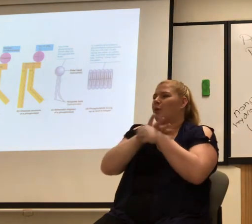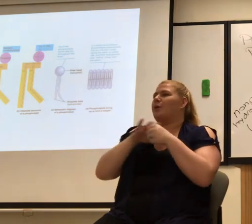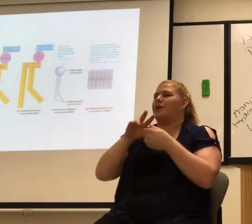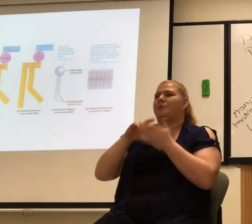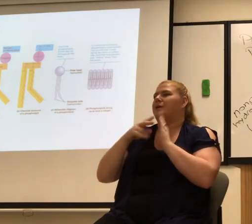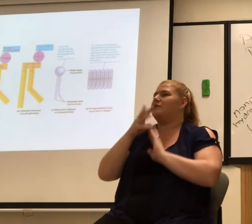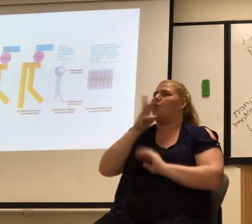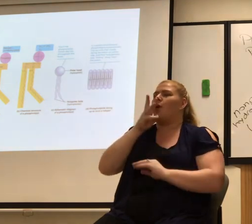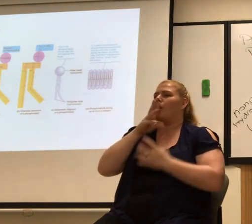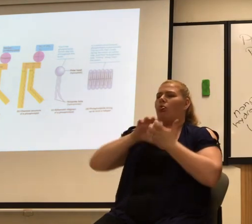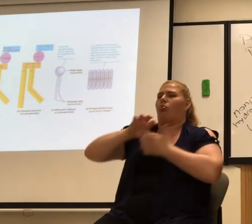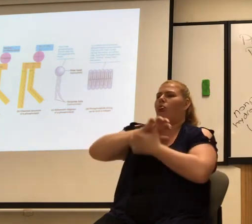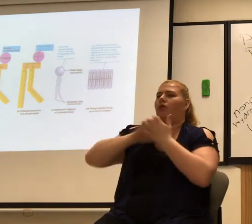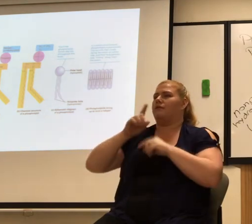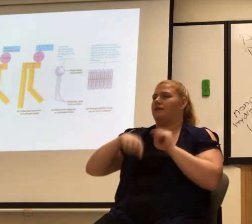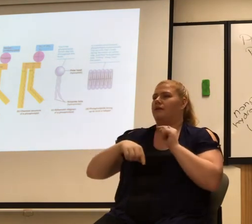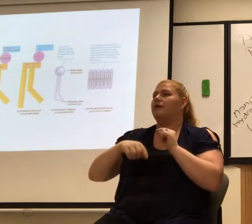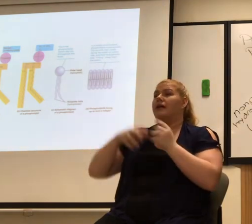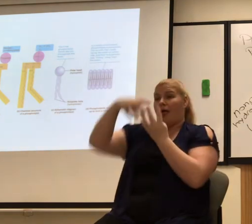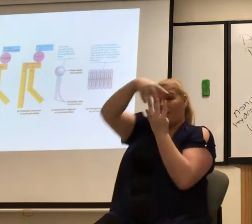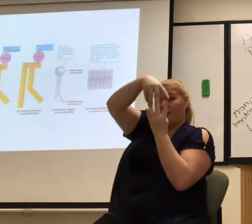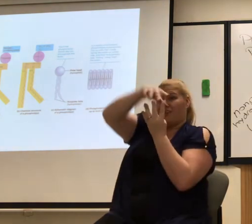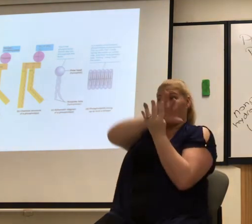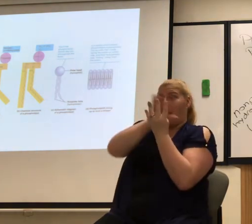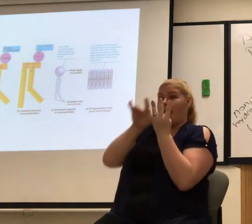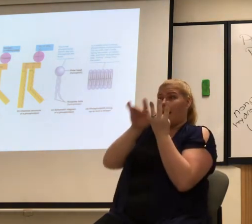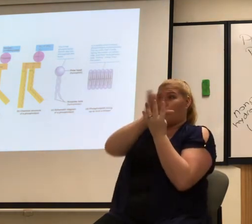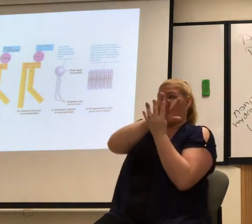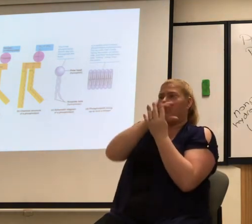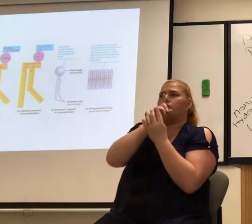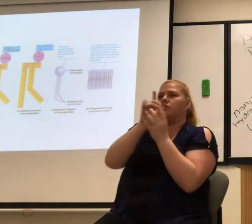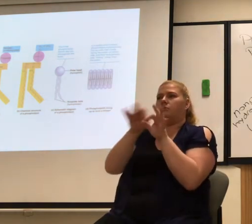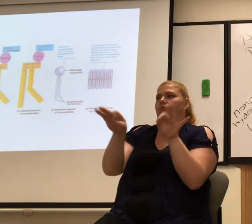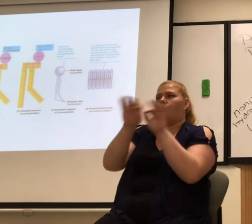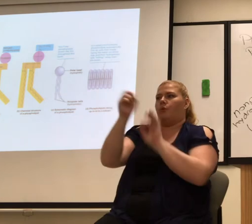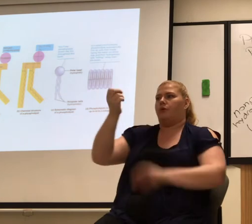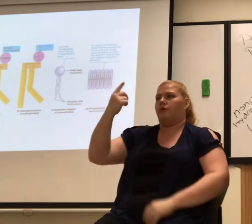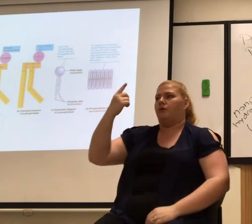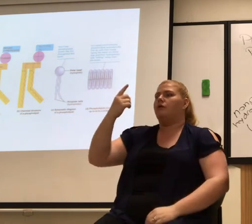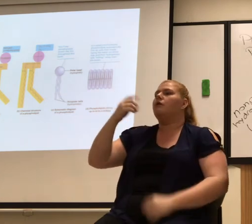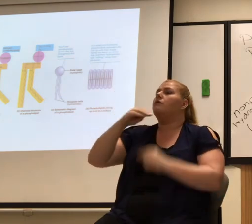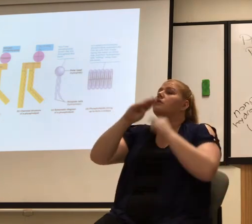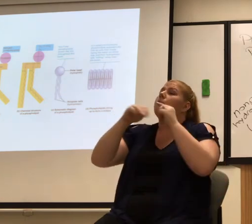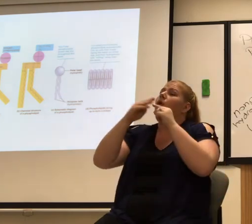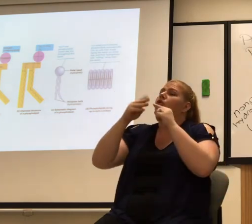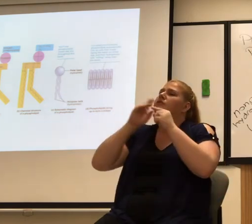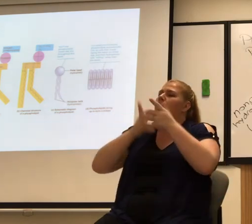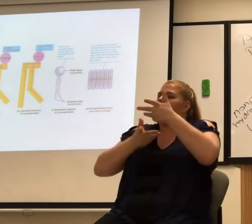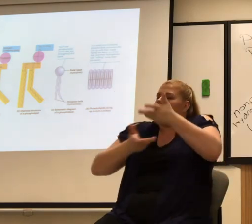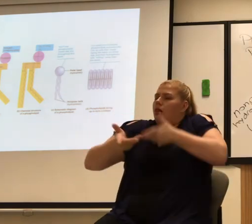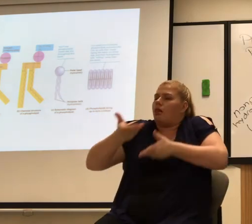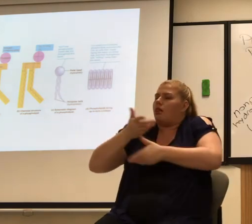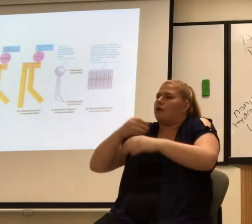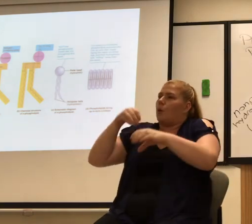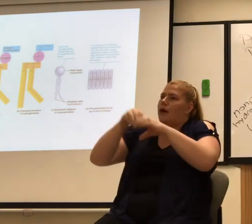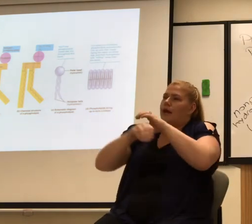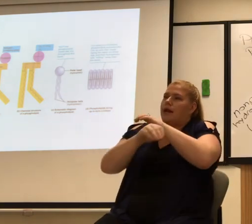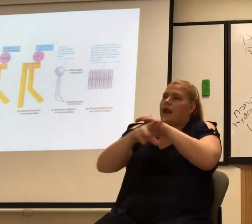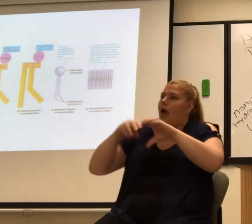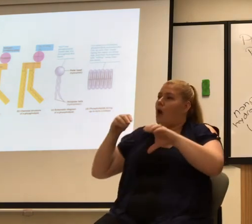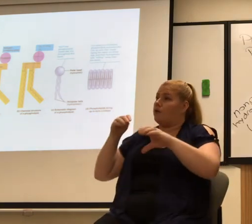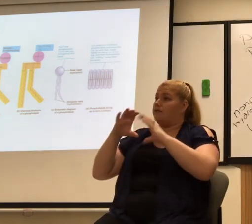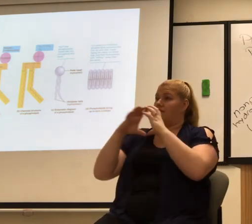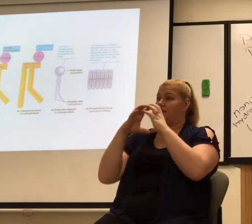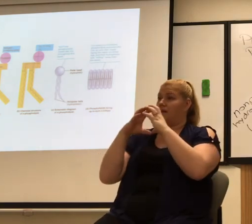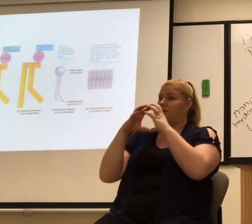That zone is very important to understand because molecules that have to interact with cells, molecules that are polar,